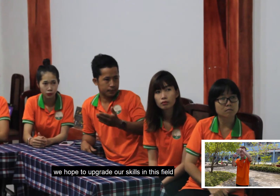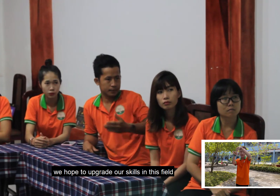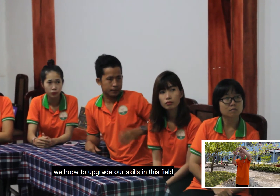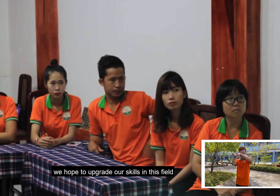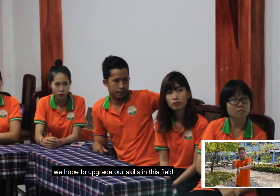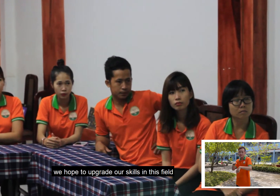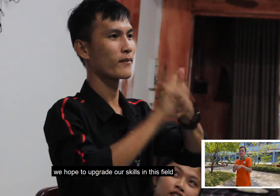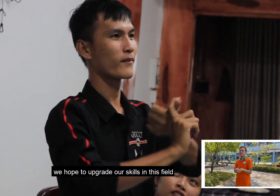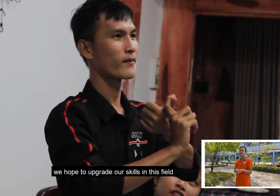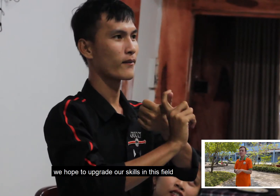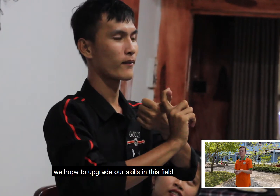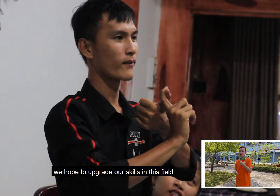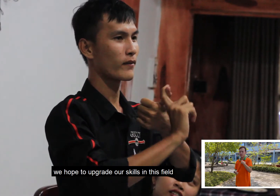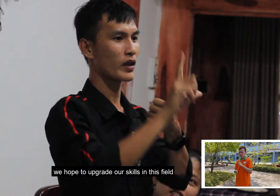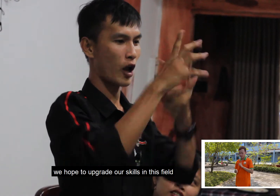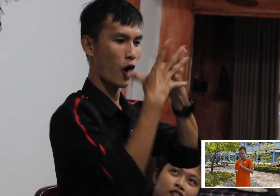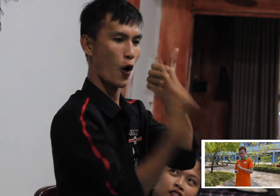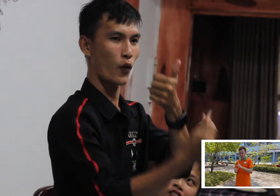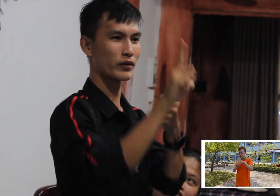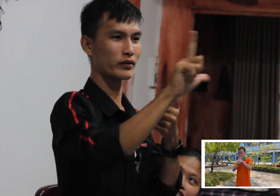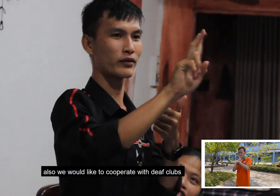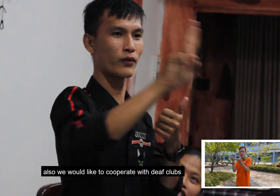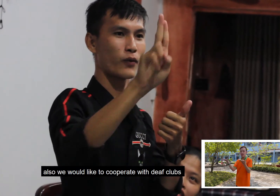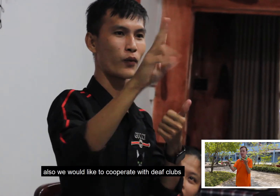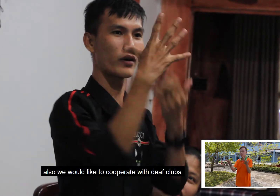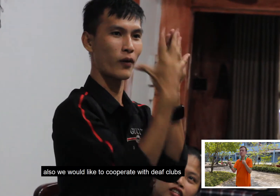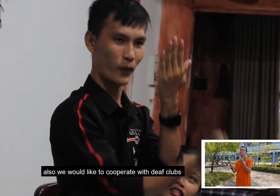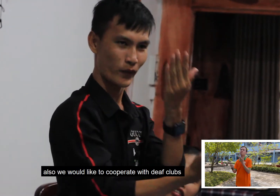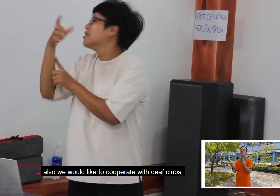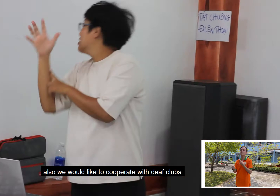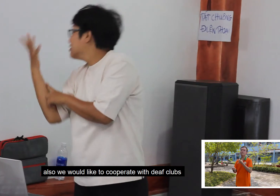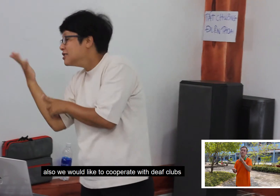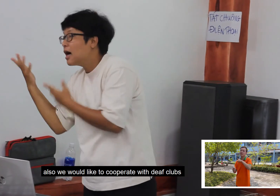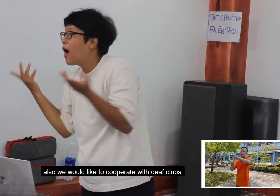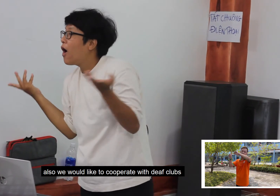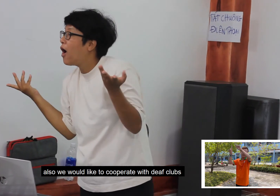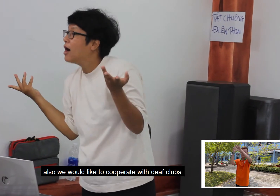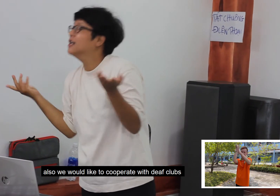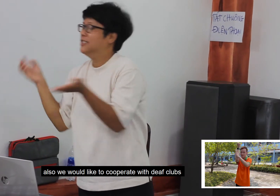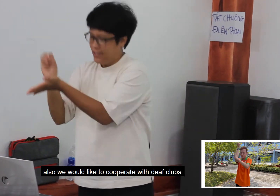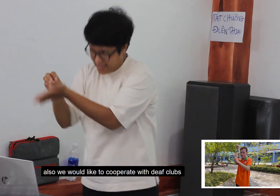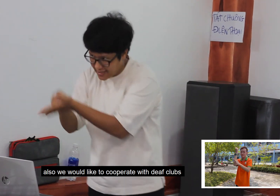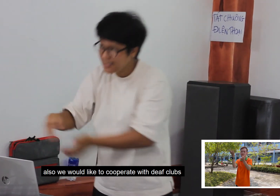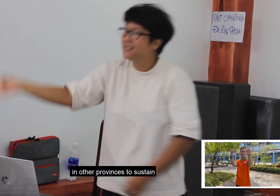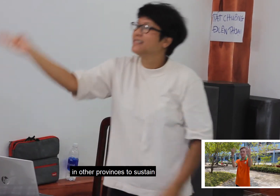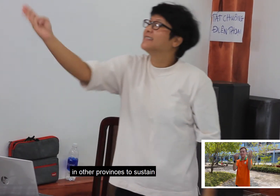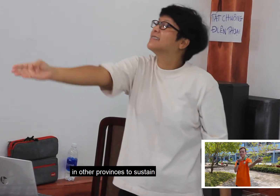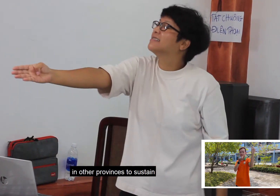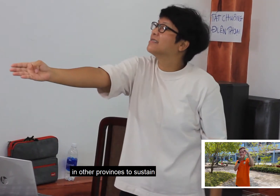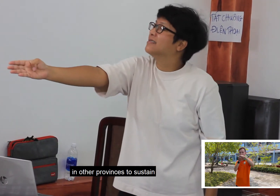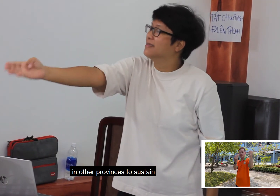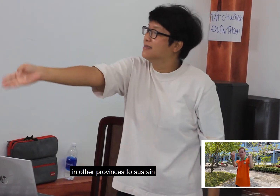to upgrade our skills in this field. Also, we would like to cooperate with deaf clubs